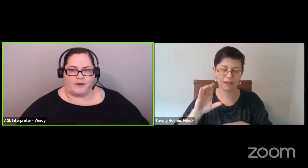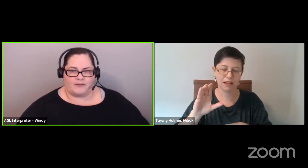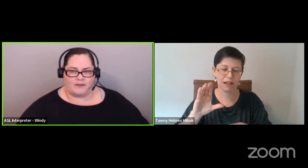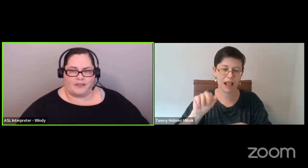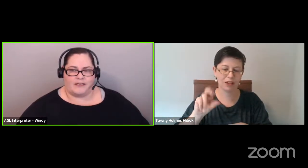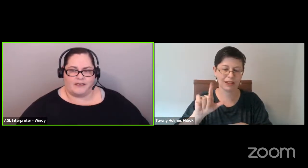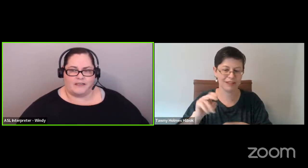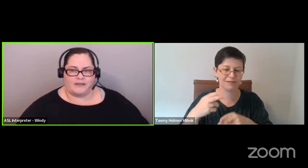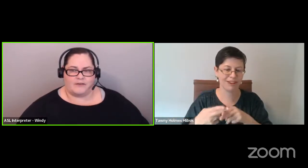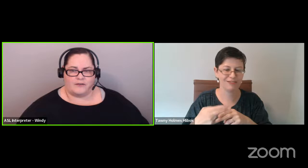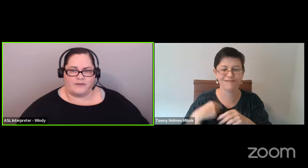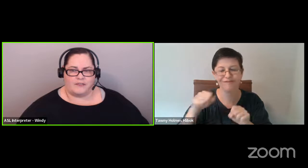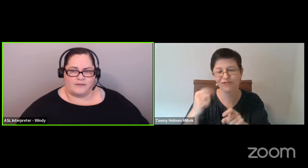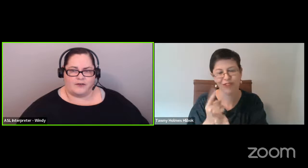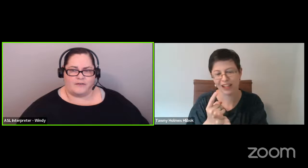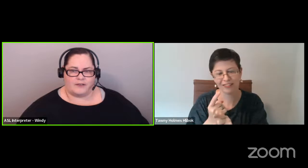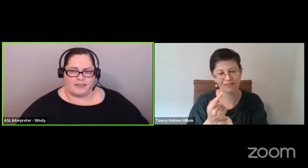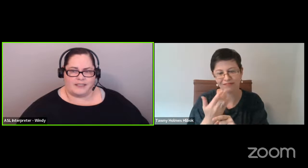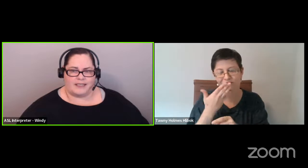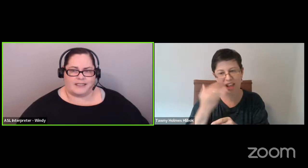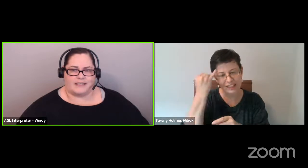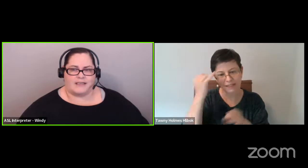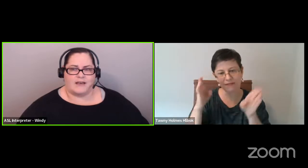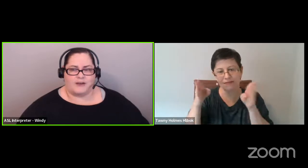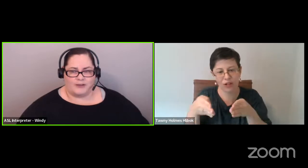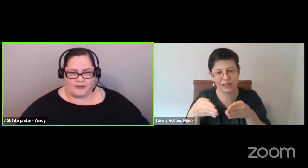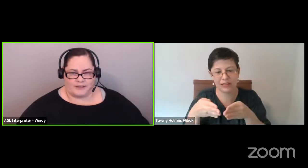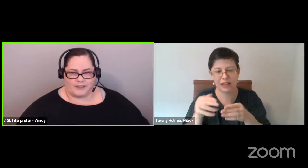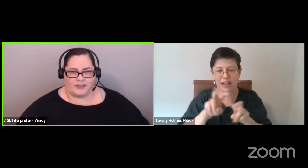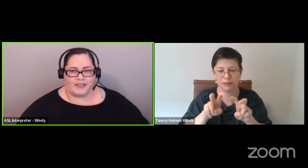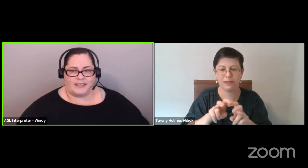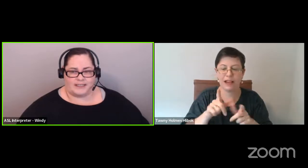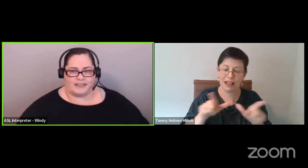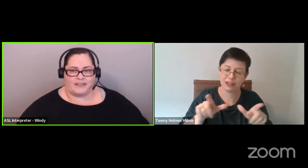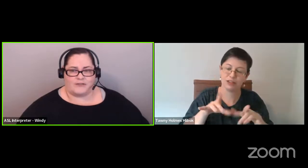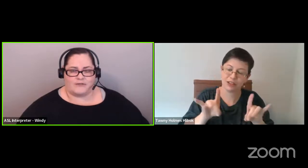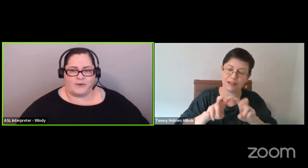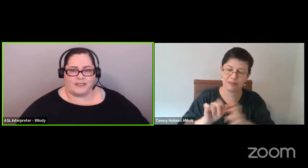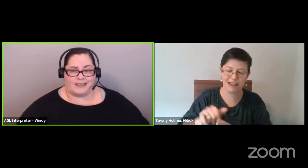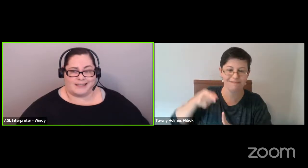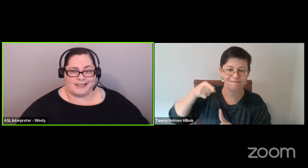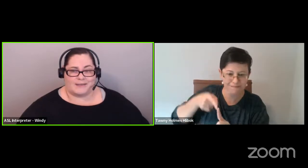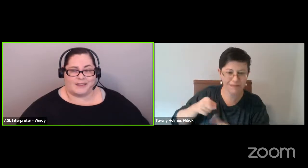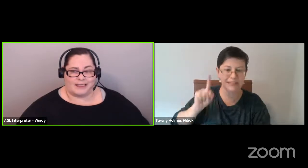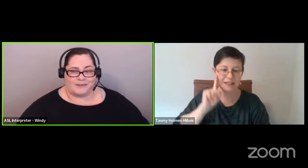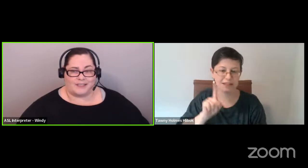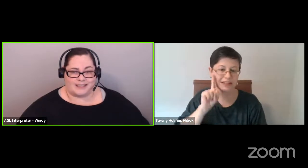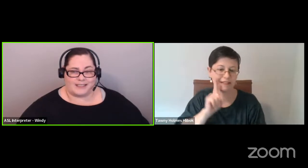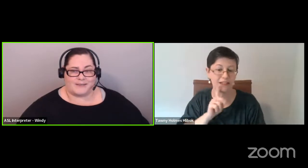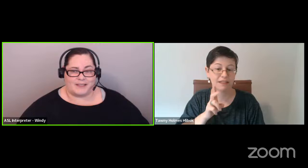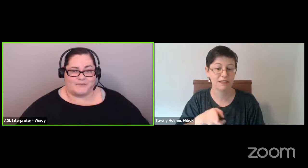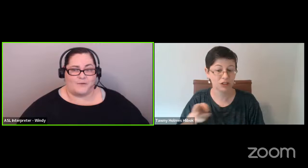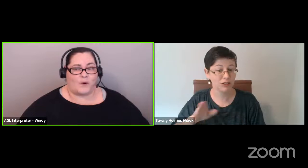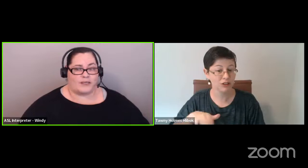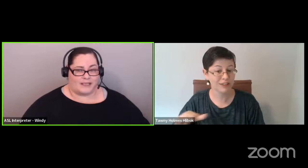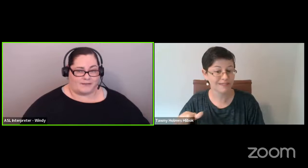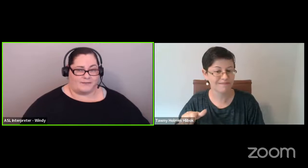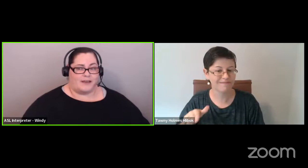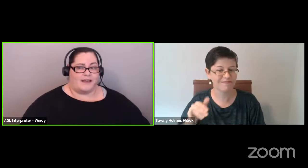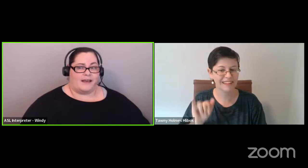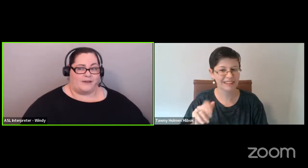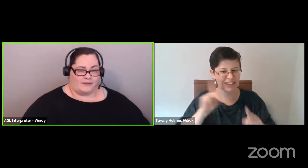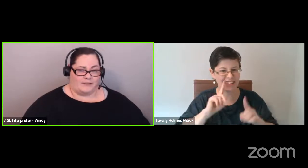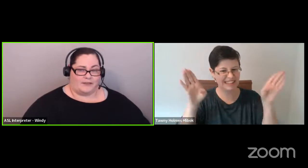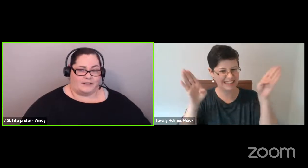deaf and hard of hearing kids, it's a good idea to focus on language assessments for